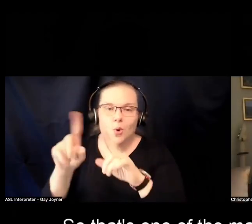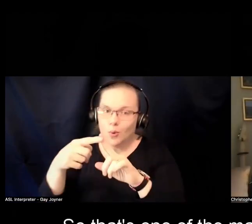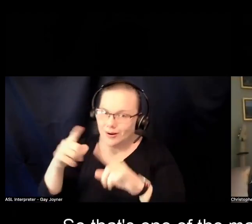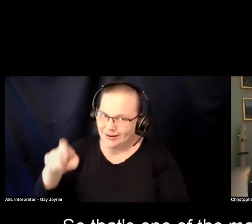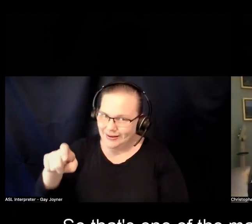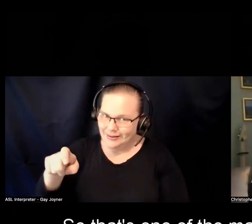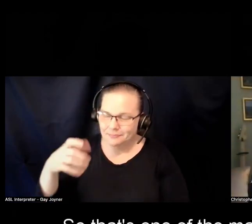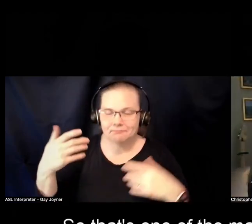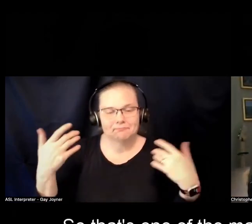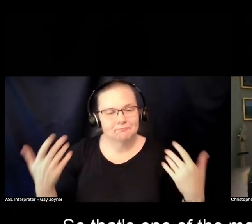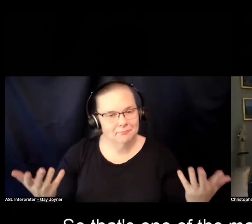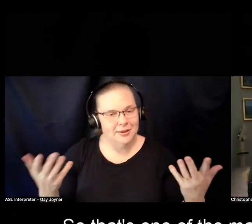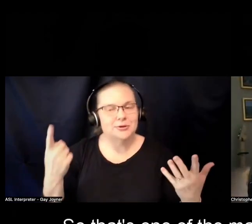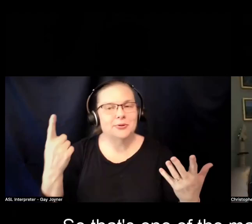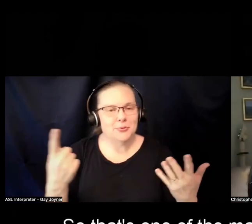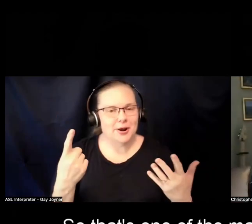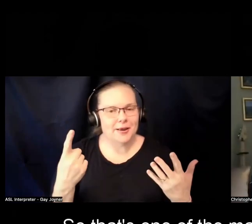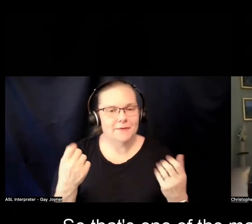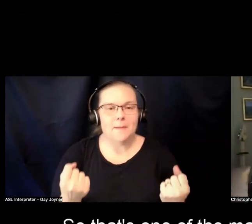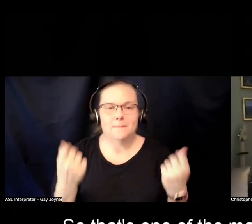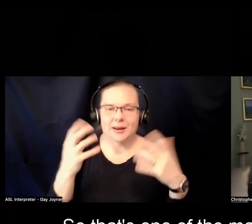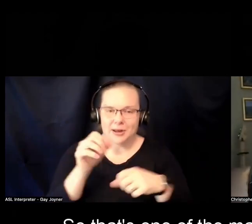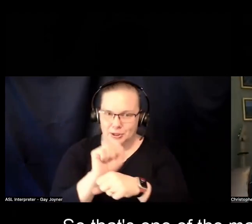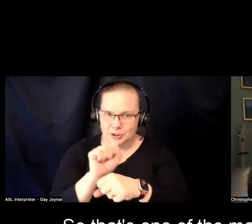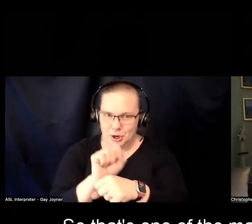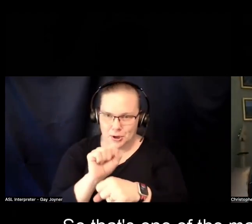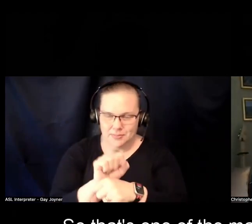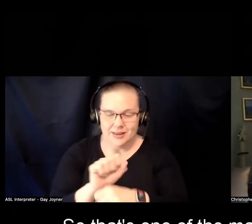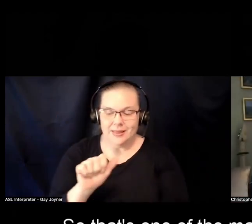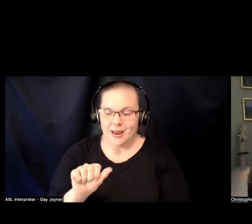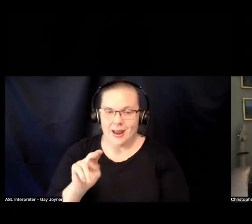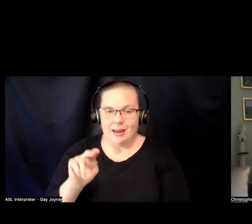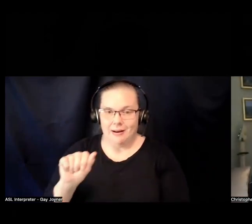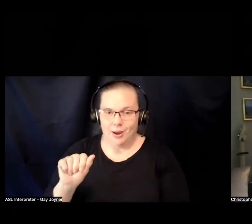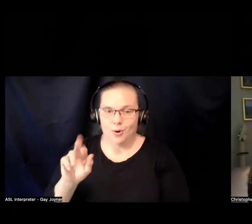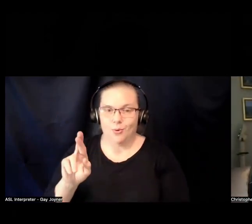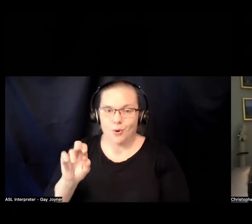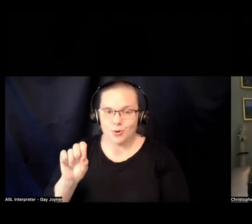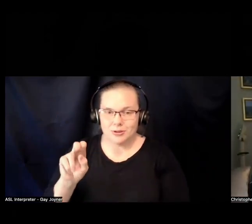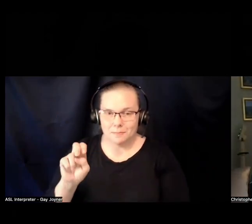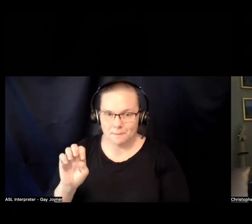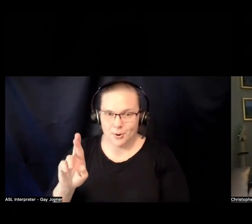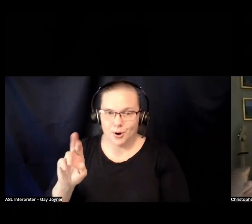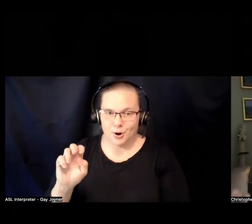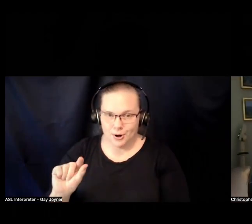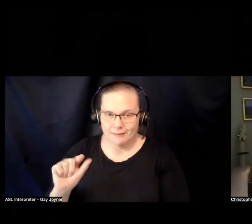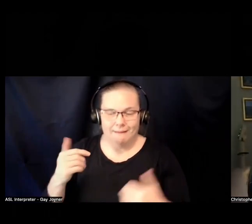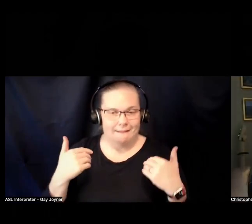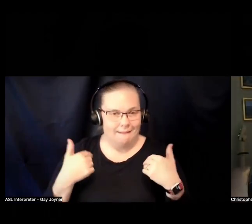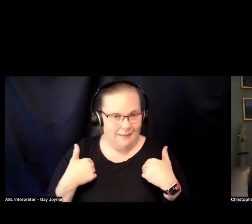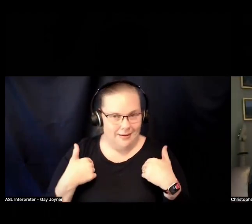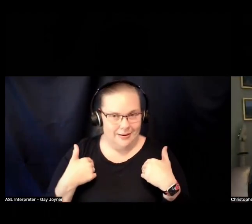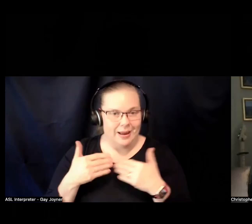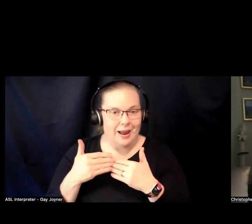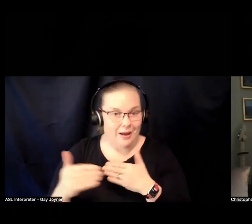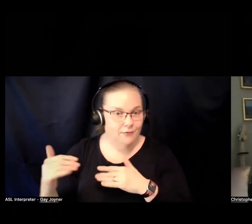So that's one of the many jobs that Anna Rosenberg had after the war